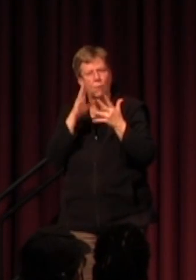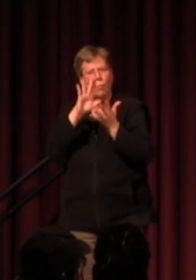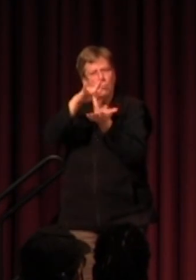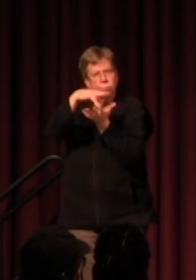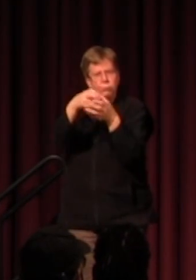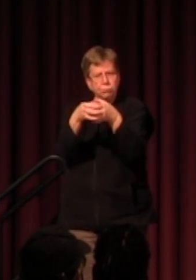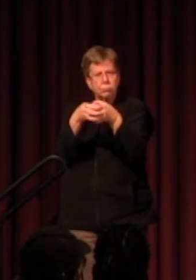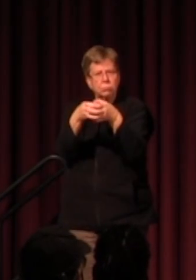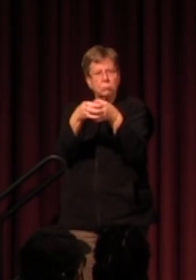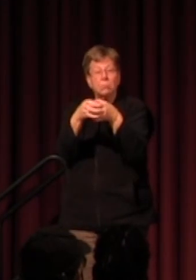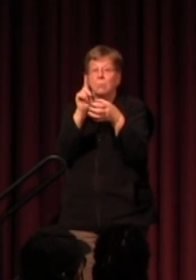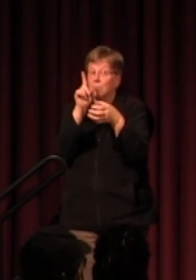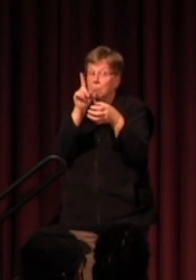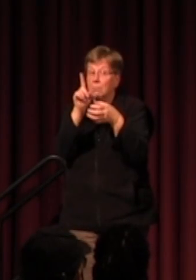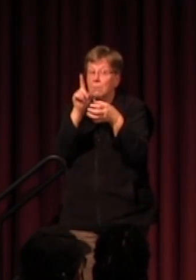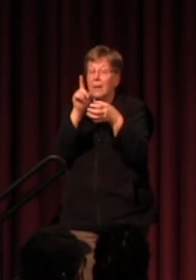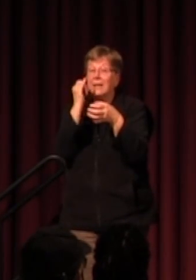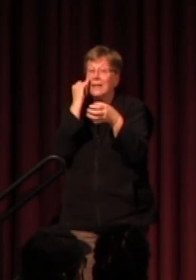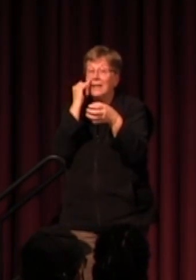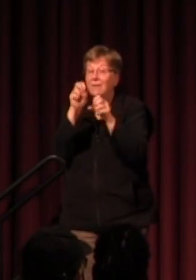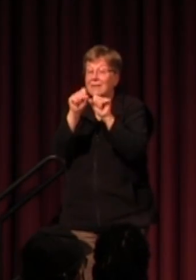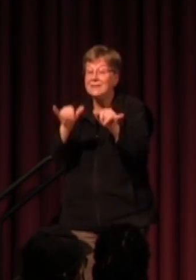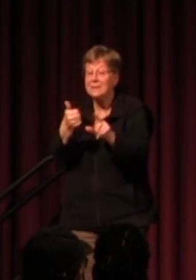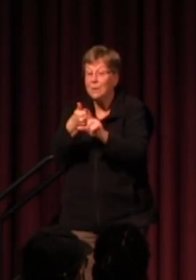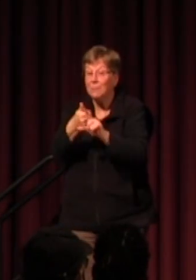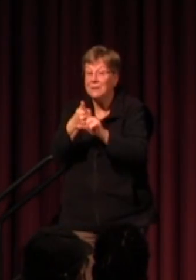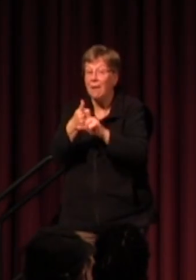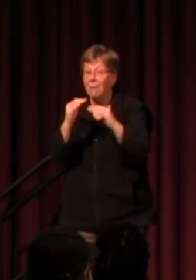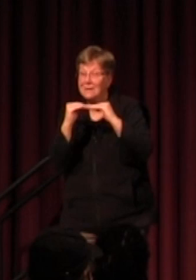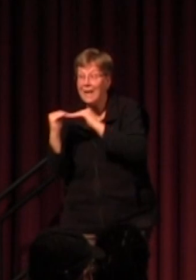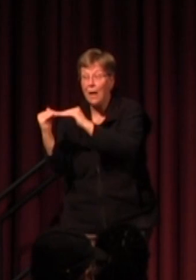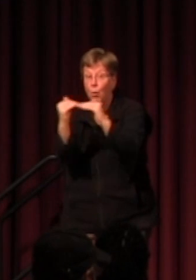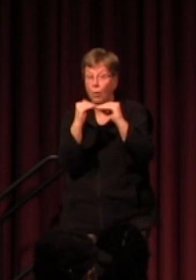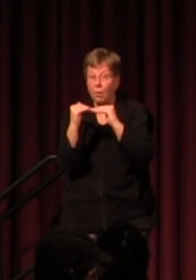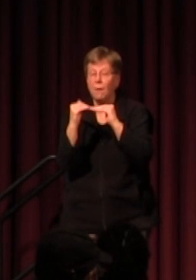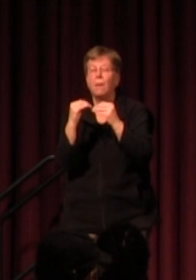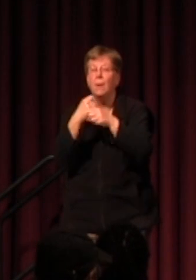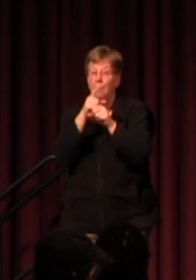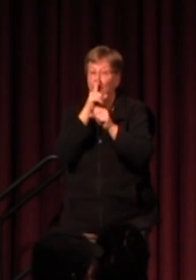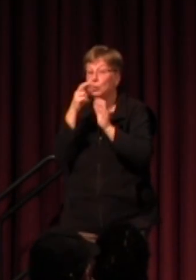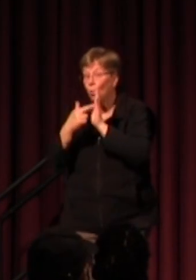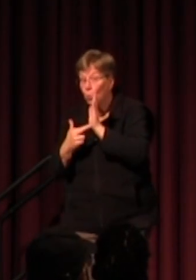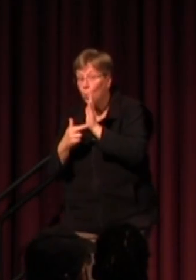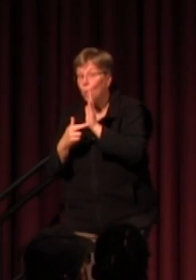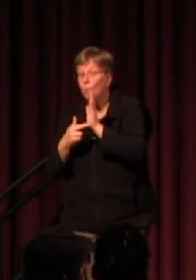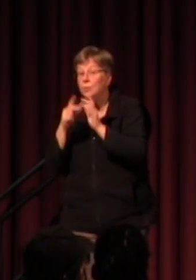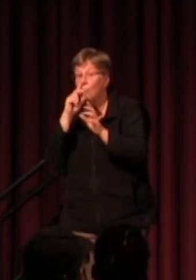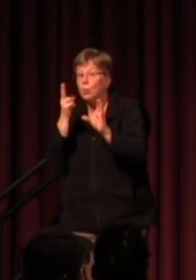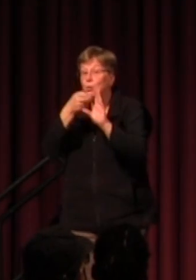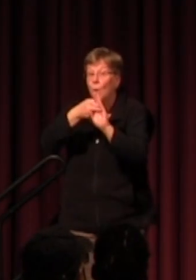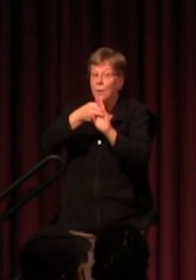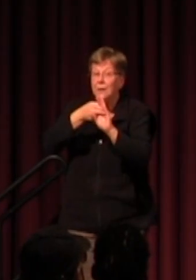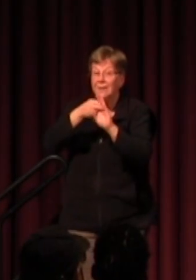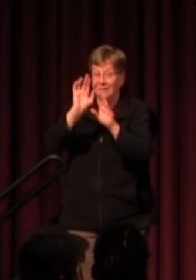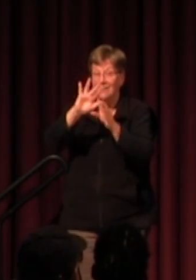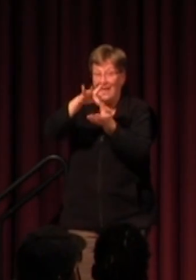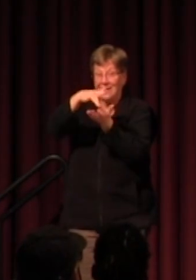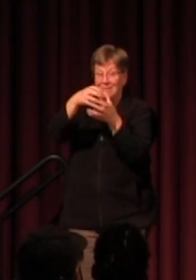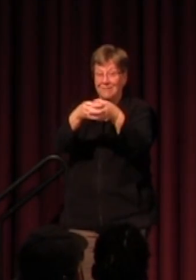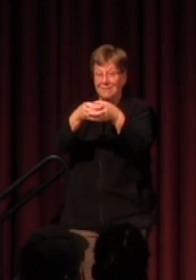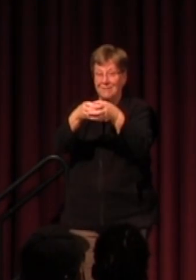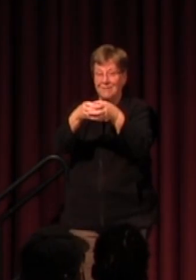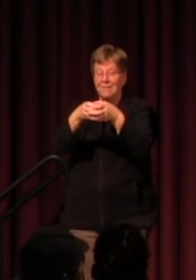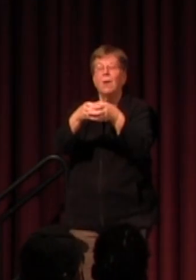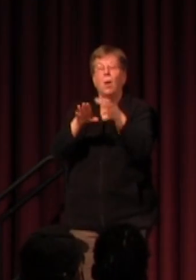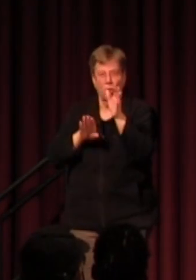However, equitable systems ensure that the rules for getting on city council and the executive team have